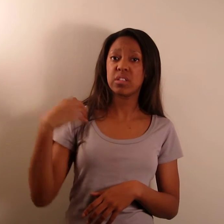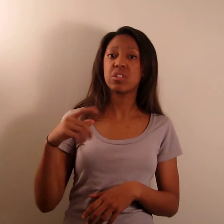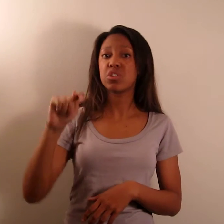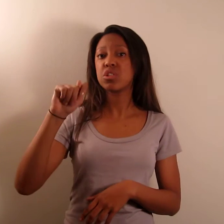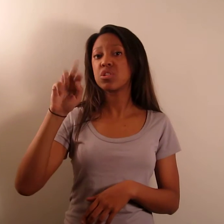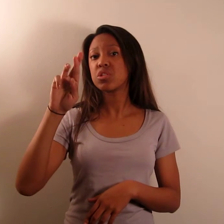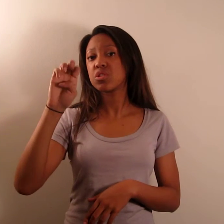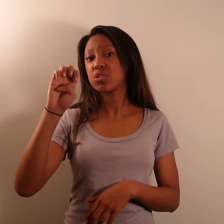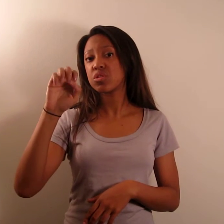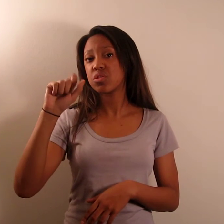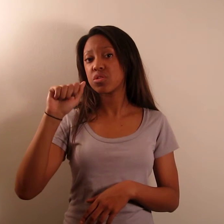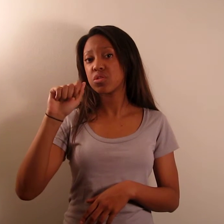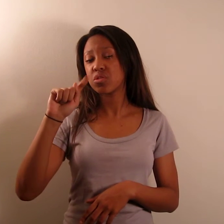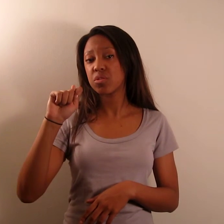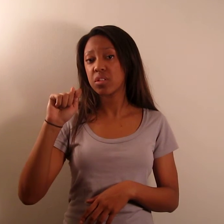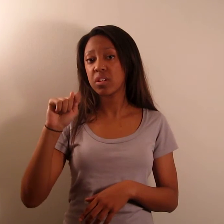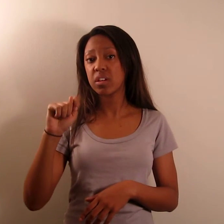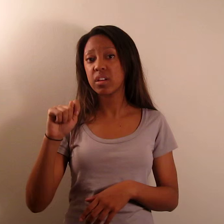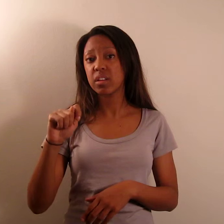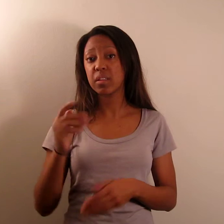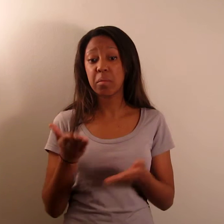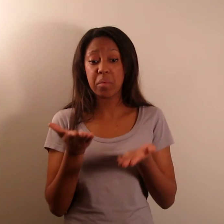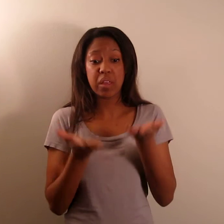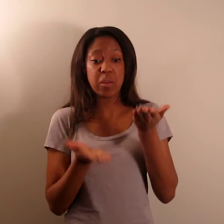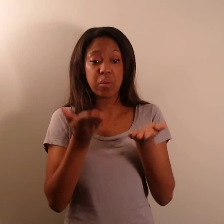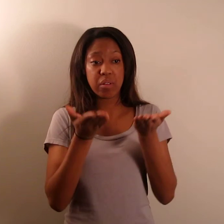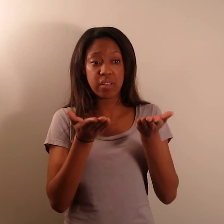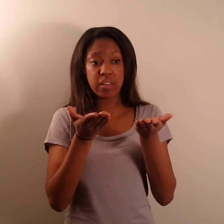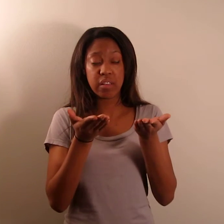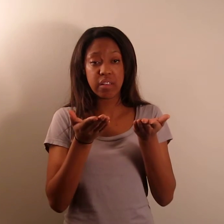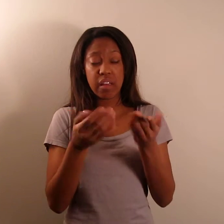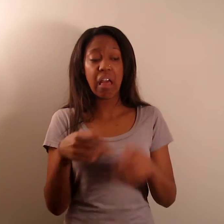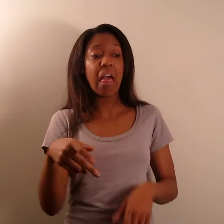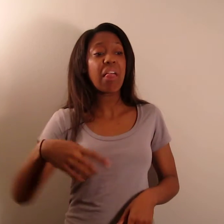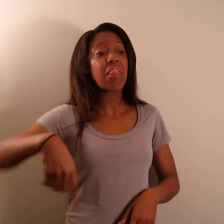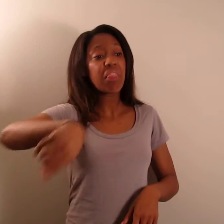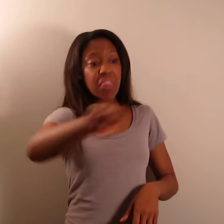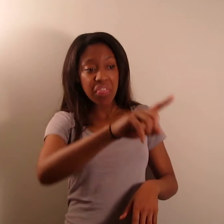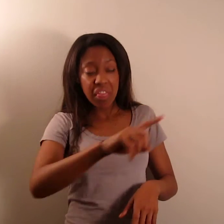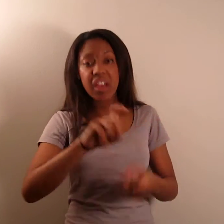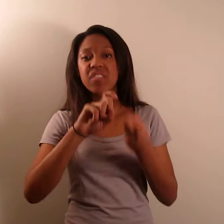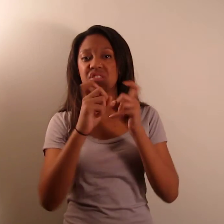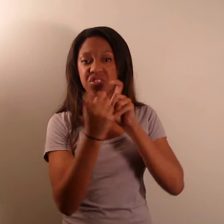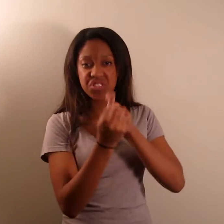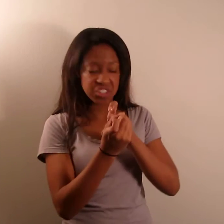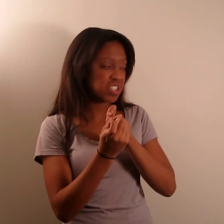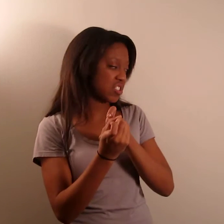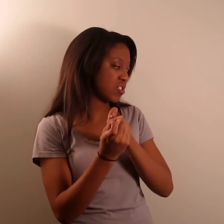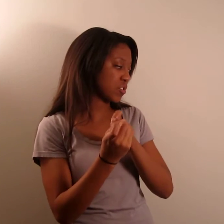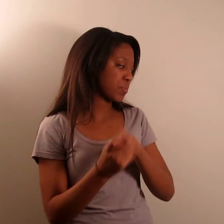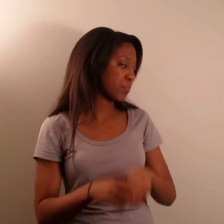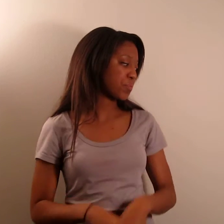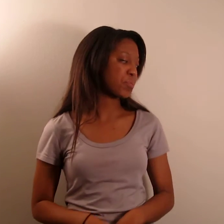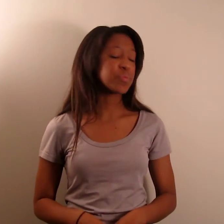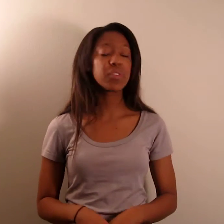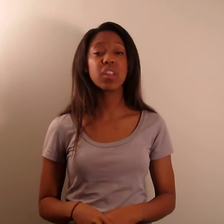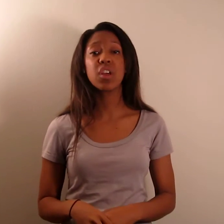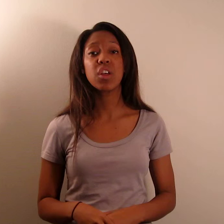Winning a union in the shop means establishing a contractual relationship with the boss that covers all the workers in that